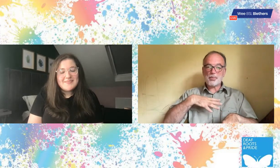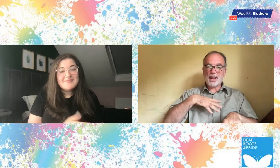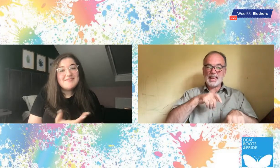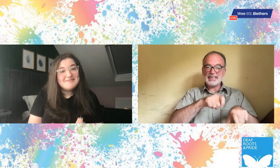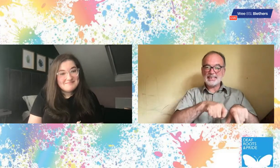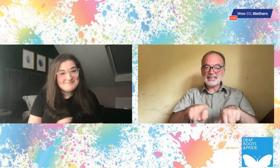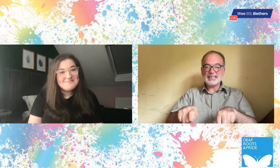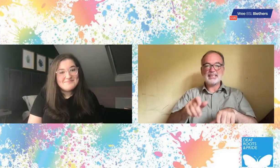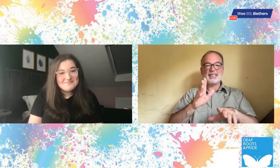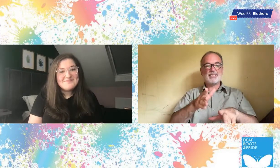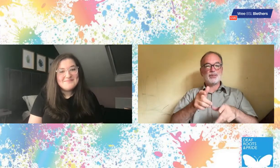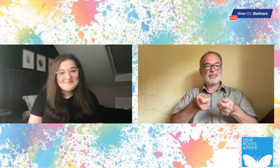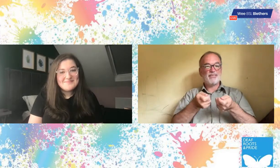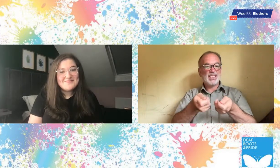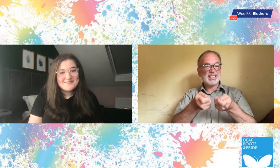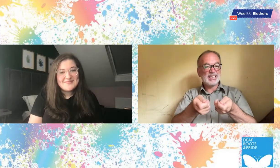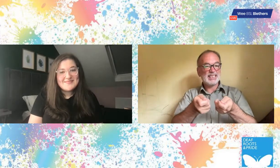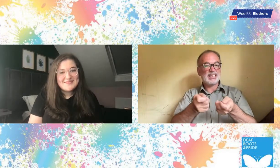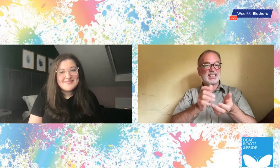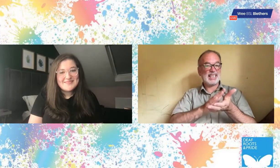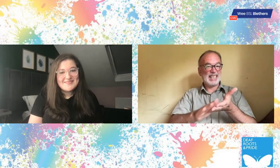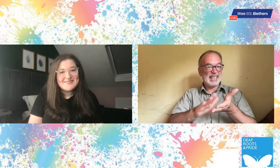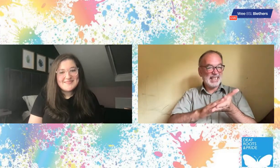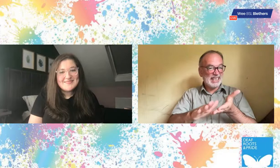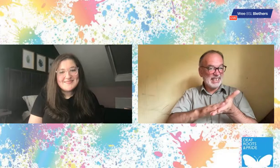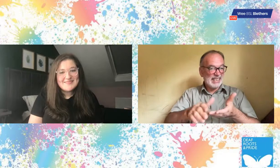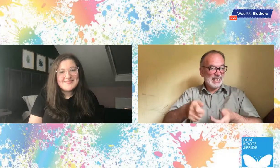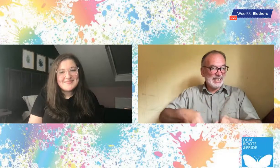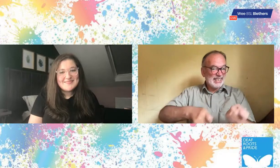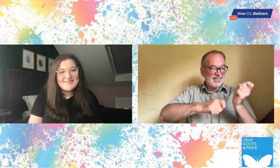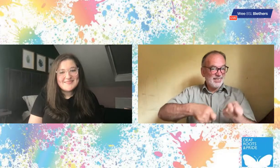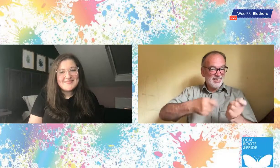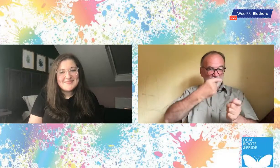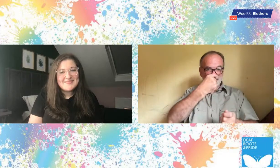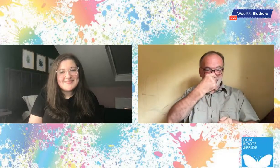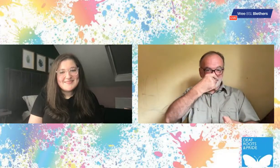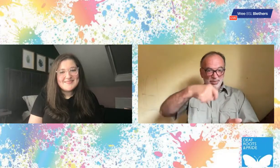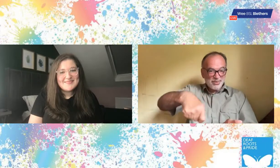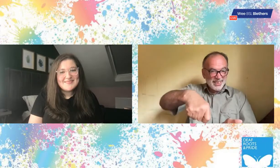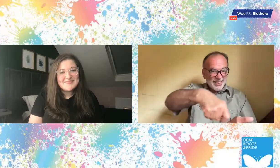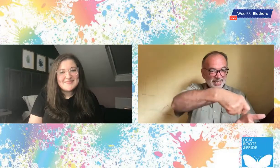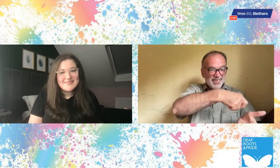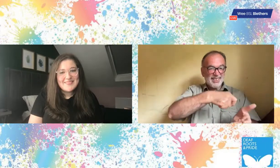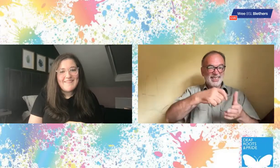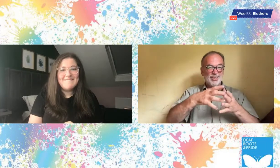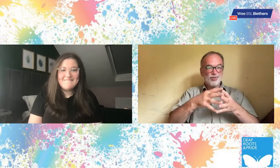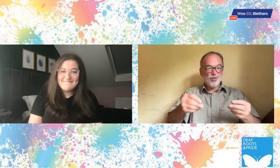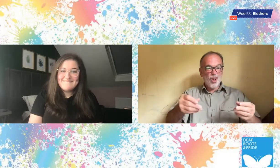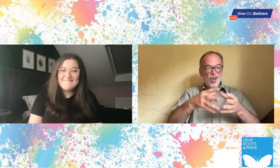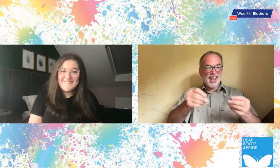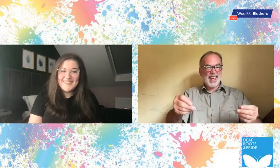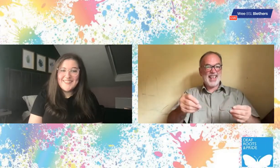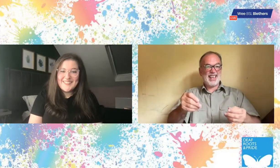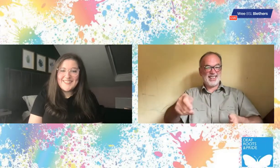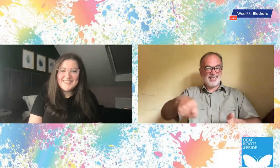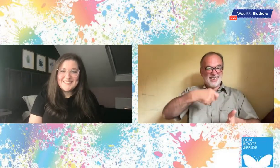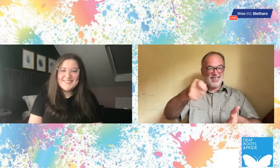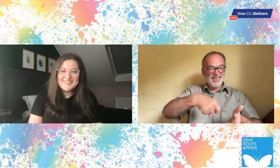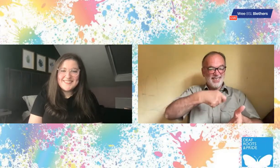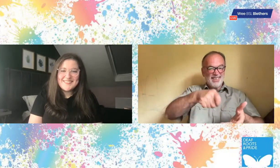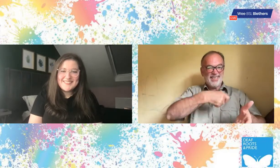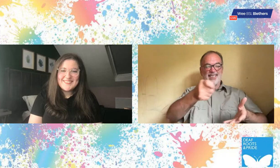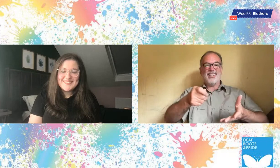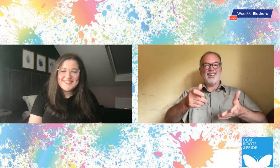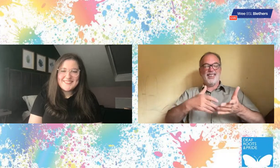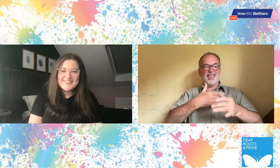people. well, anybody really. We start you off kind of chopping the food, feeding, you know, cleaning out the mucky